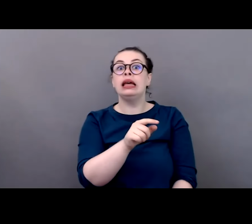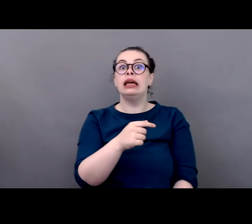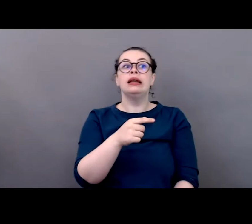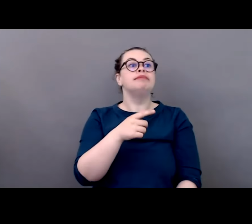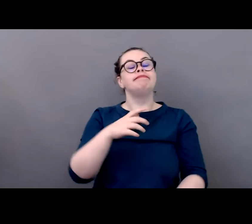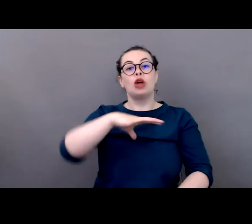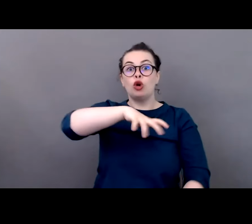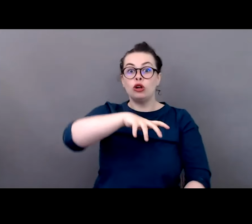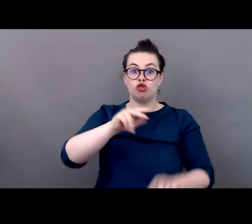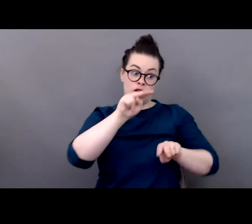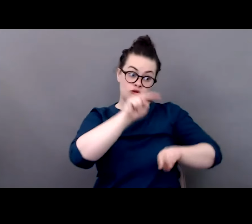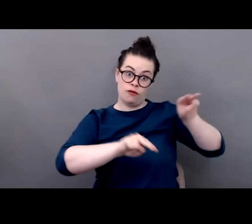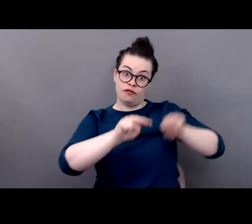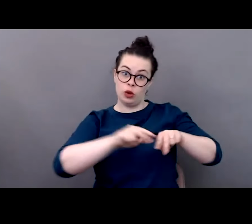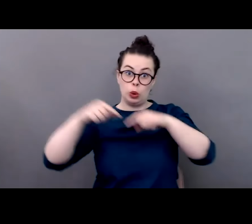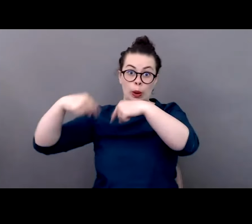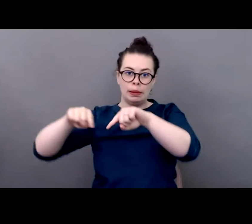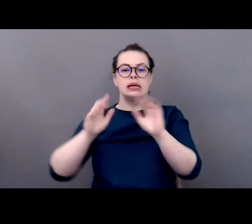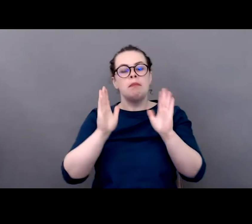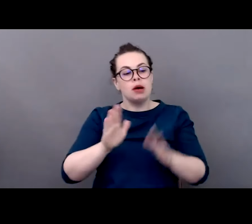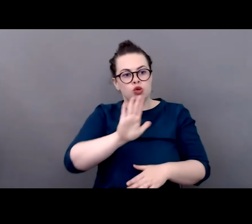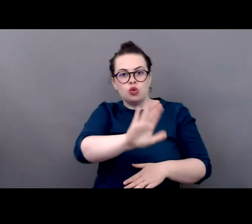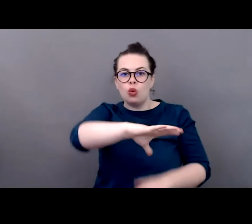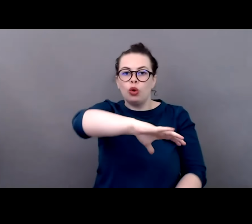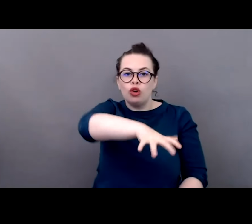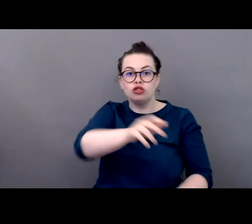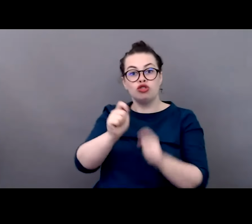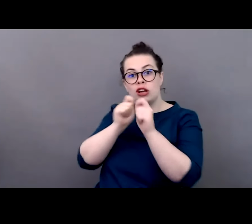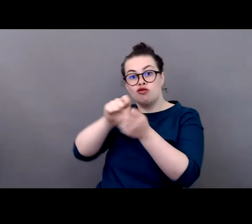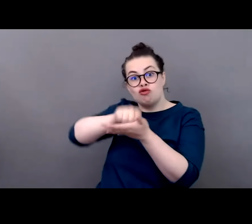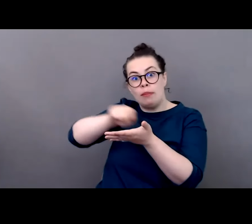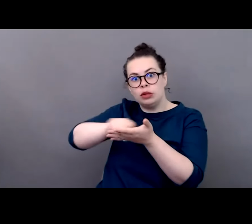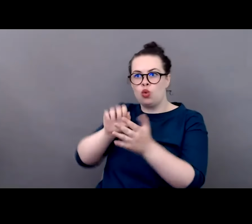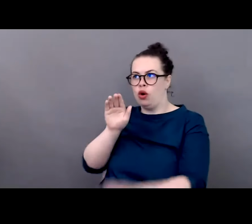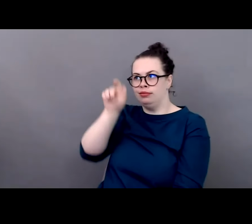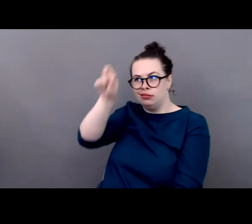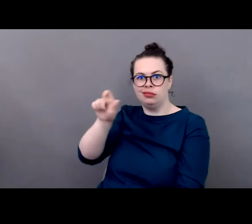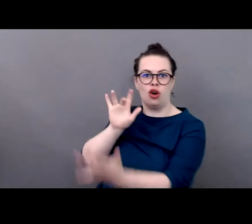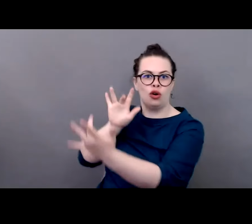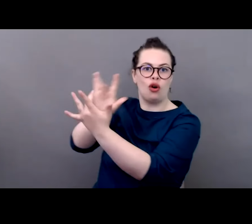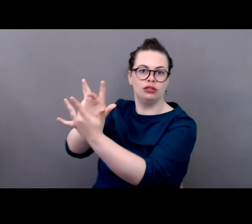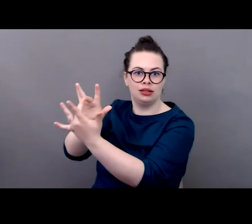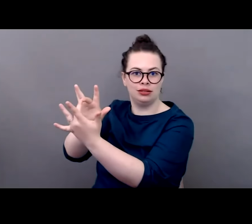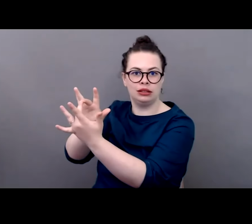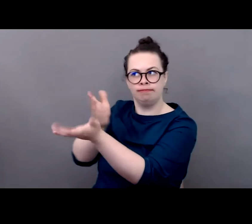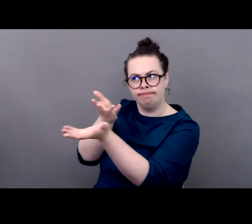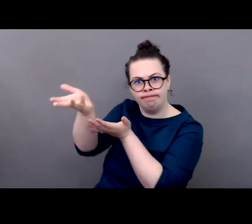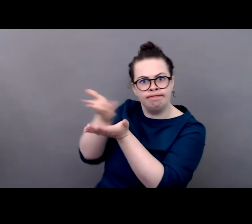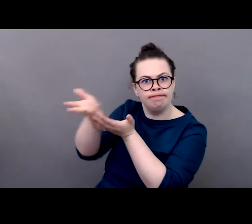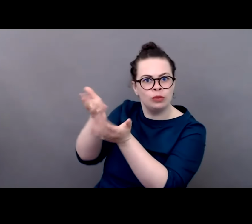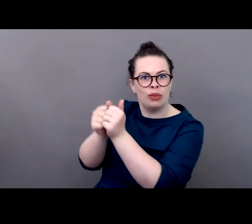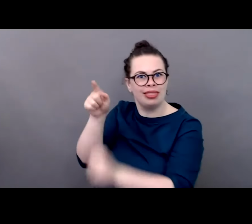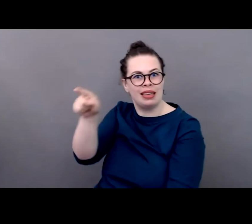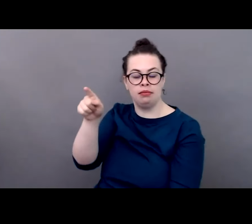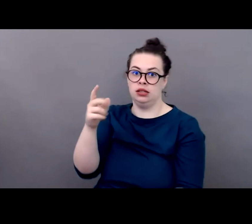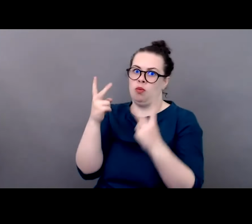discuss with him or her about the main issues in the state party of the convention that they observe, and